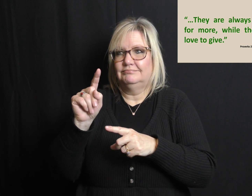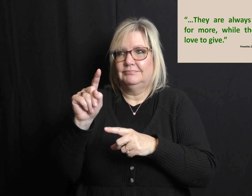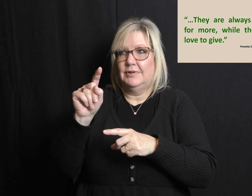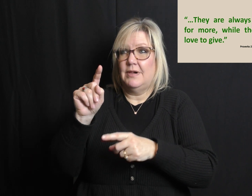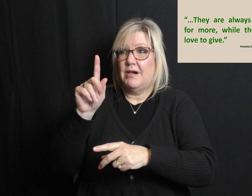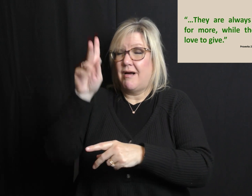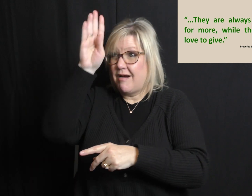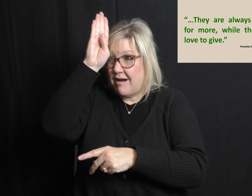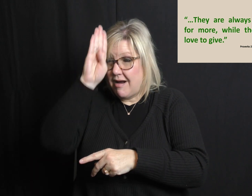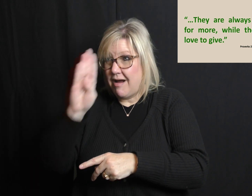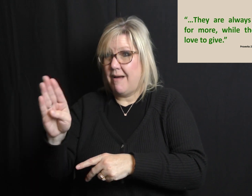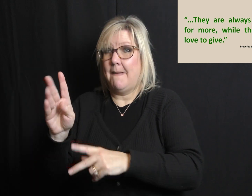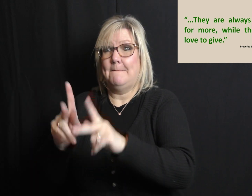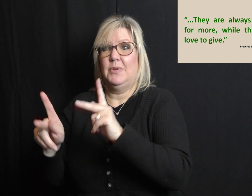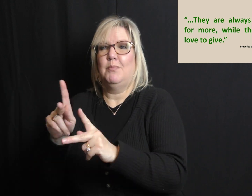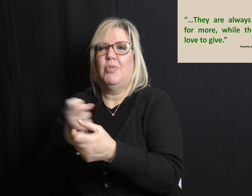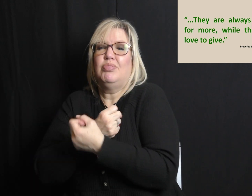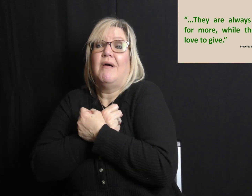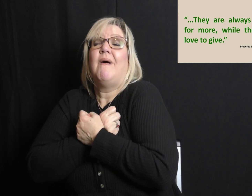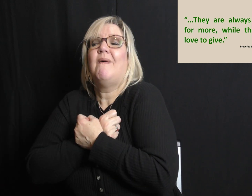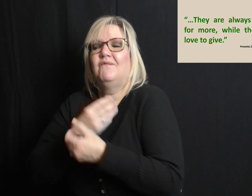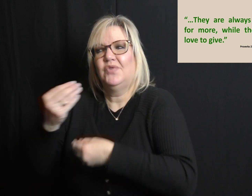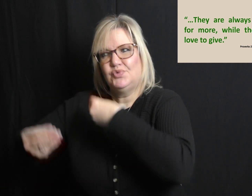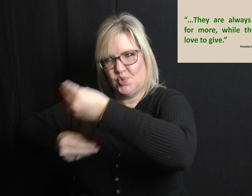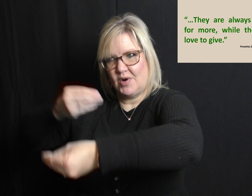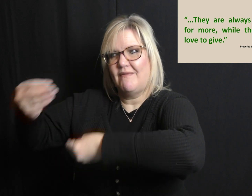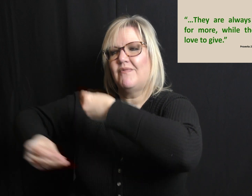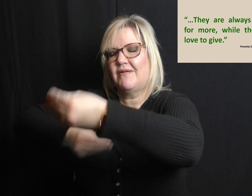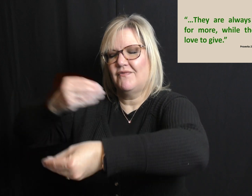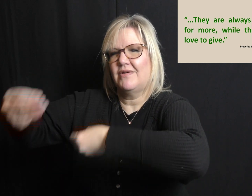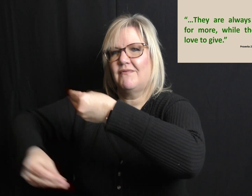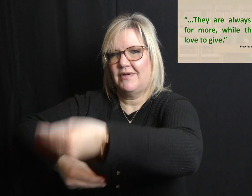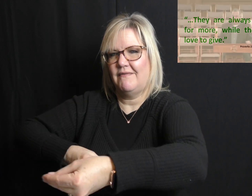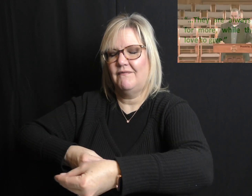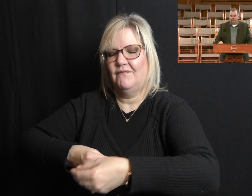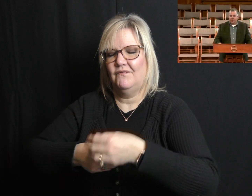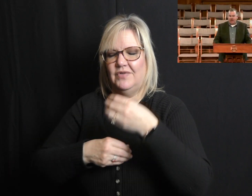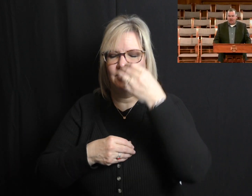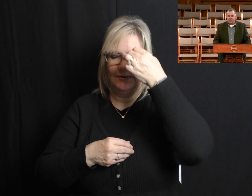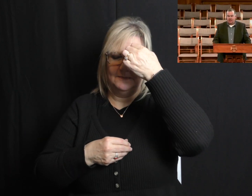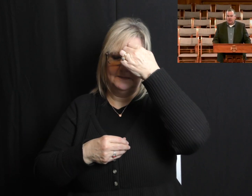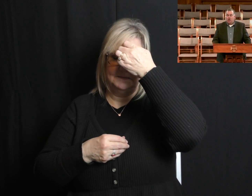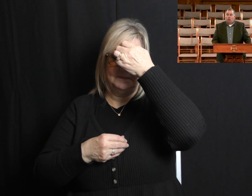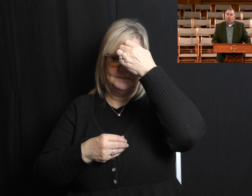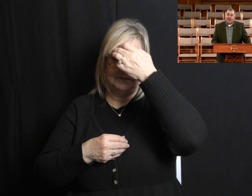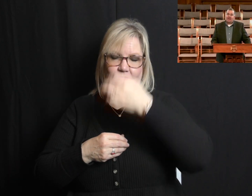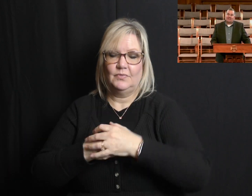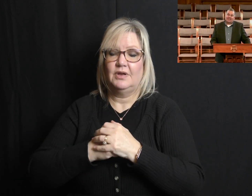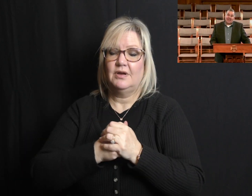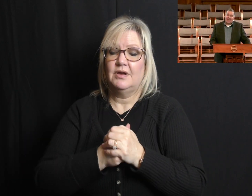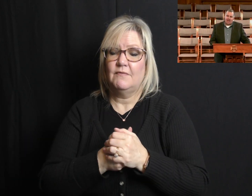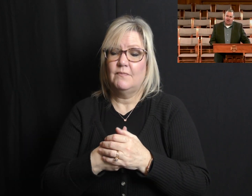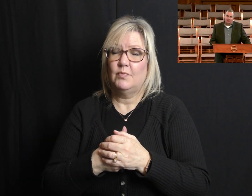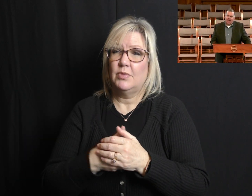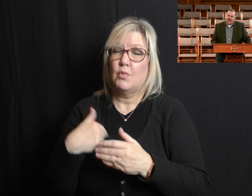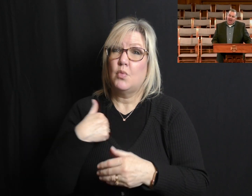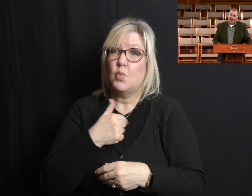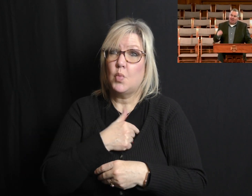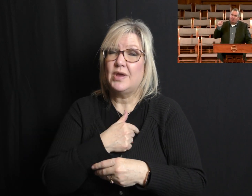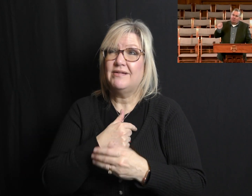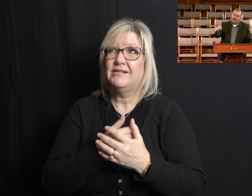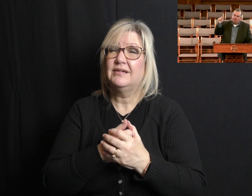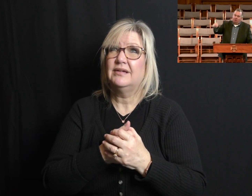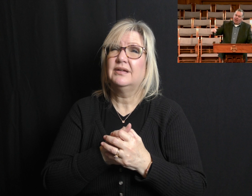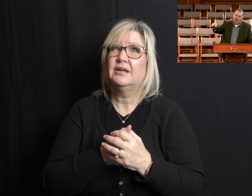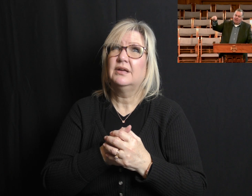case of the man described by Jesus in the parable in our scripture today. We see him